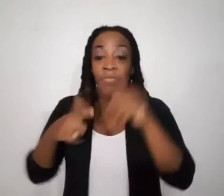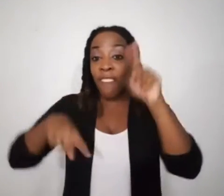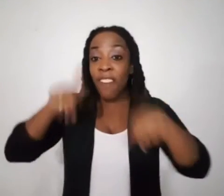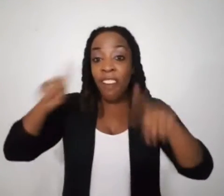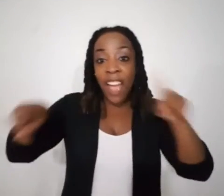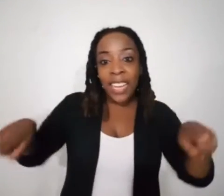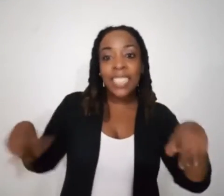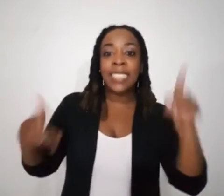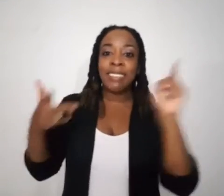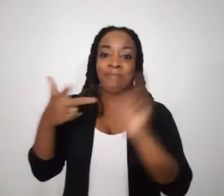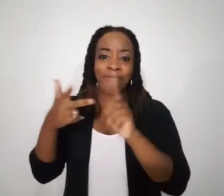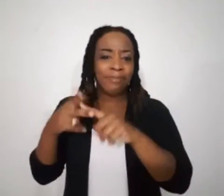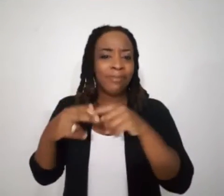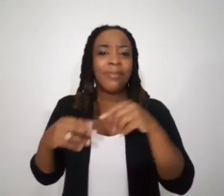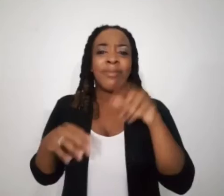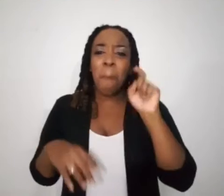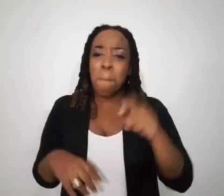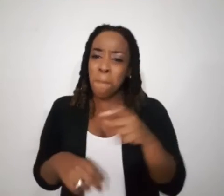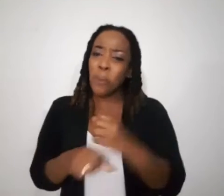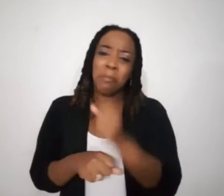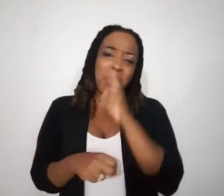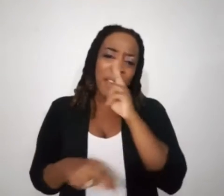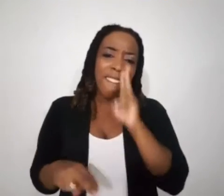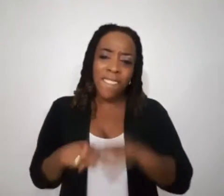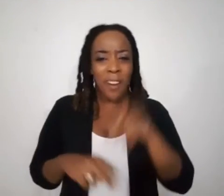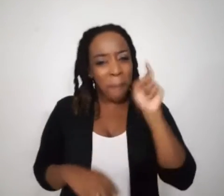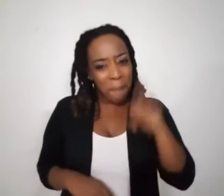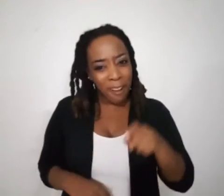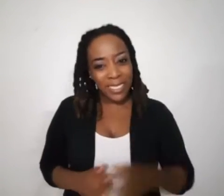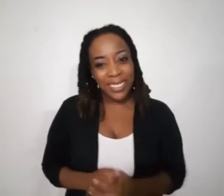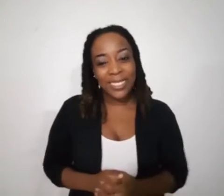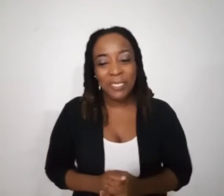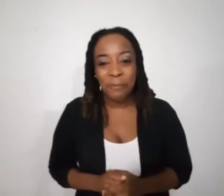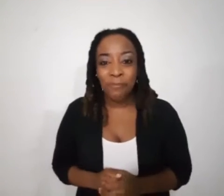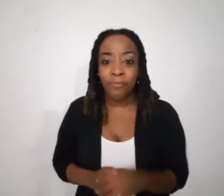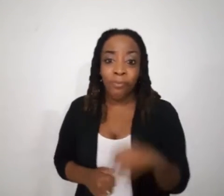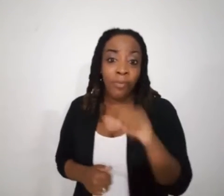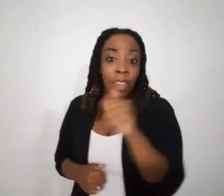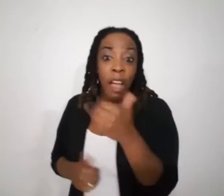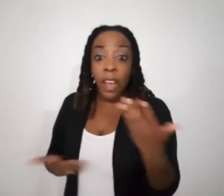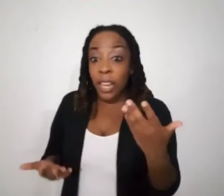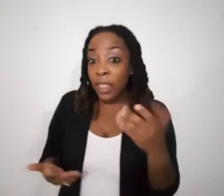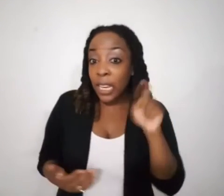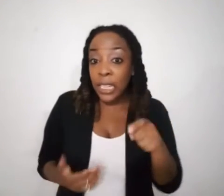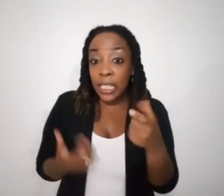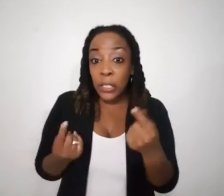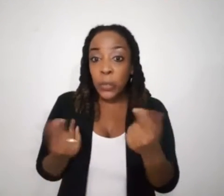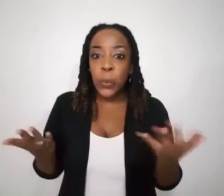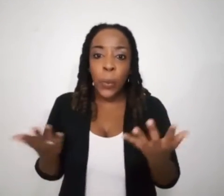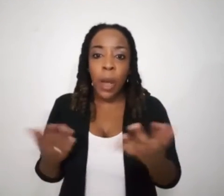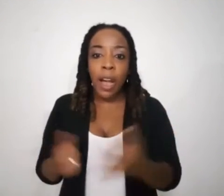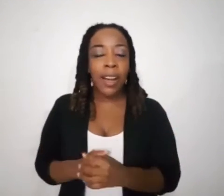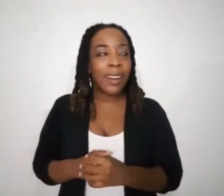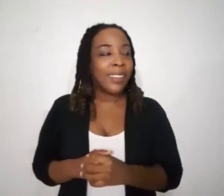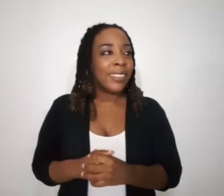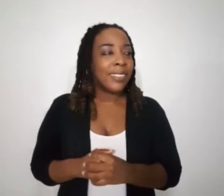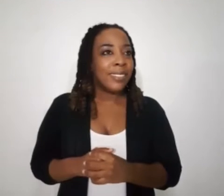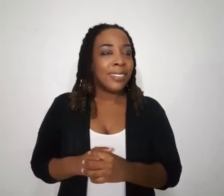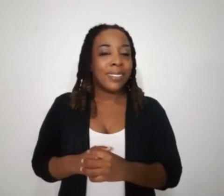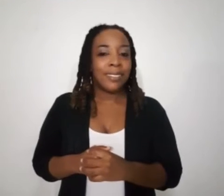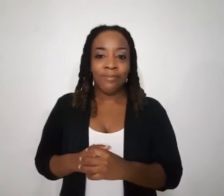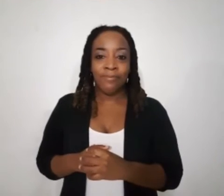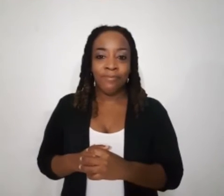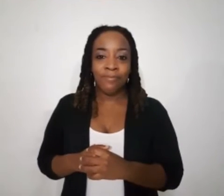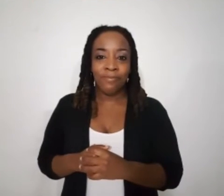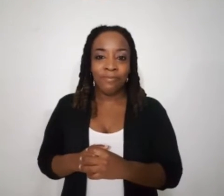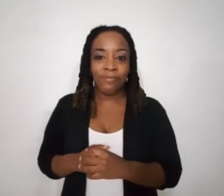for your child. The other thing that you need to do is you need to engage your child in everything that